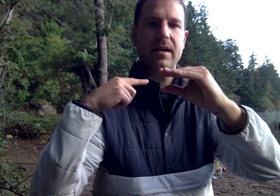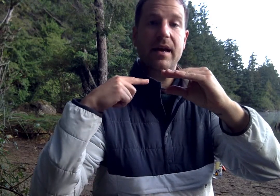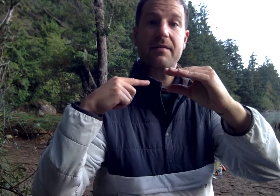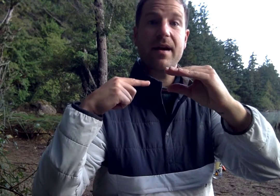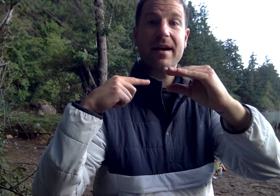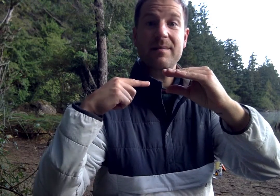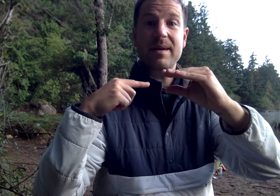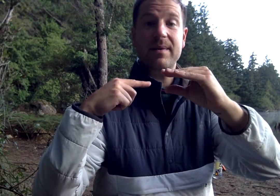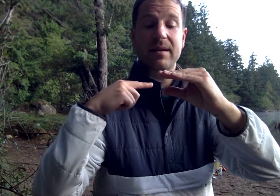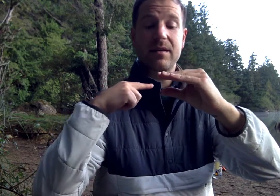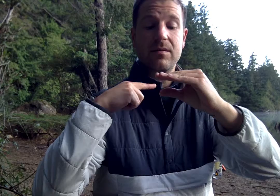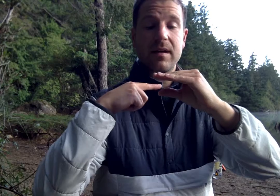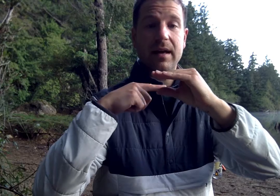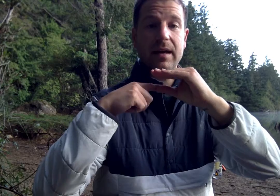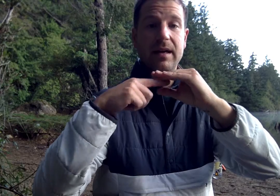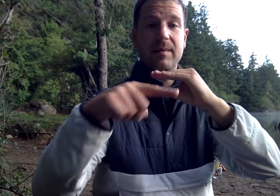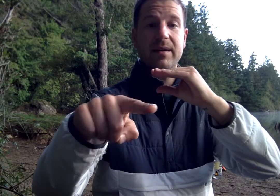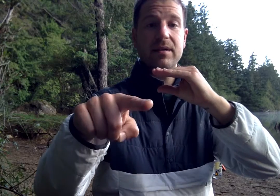If I'm emailing you, I email you.